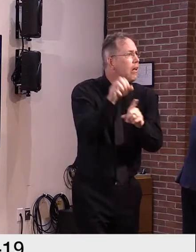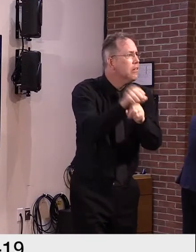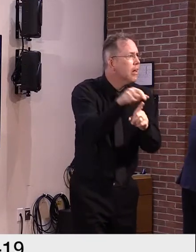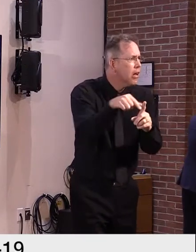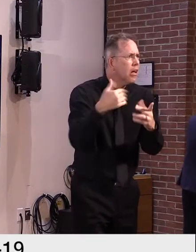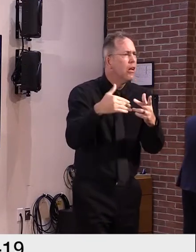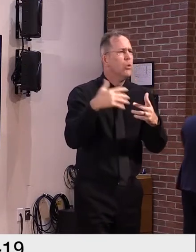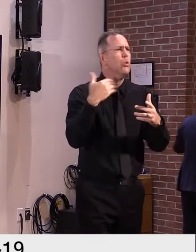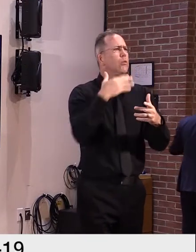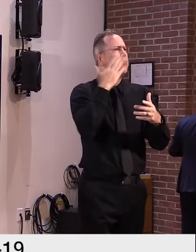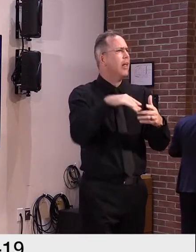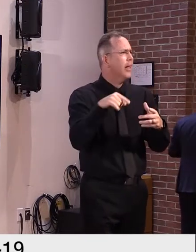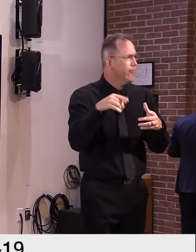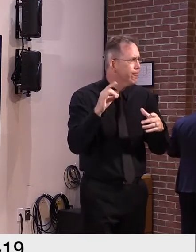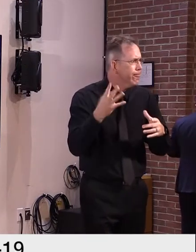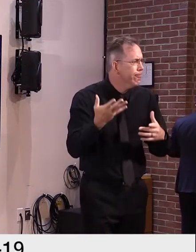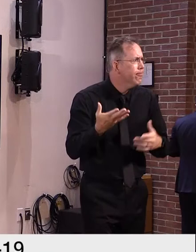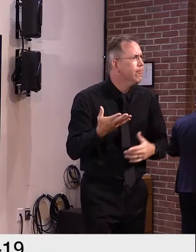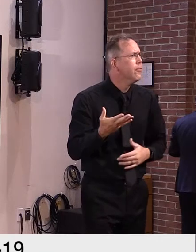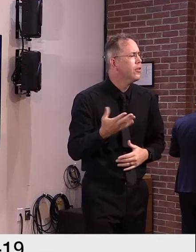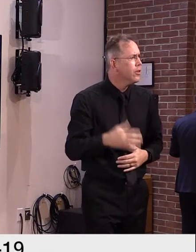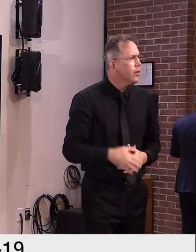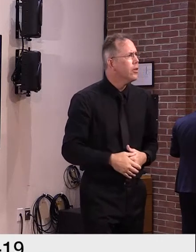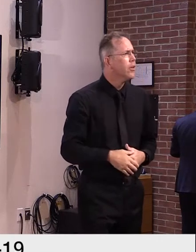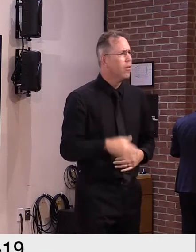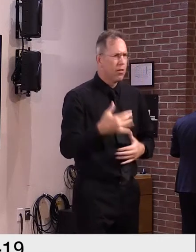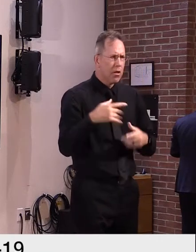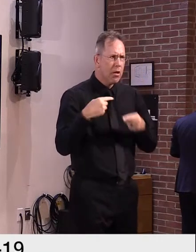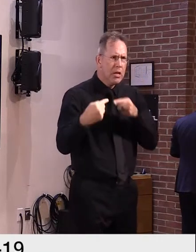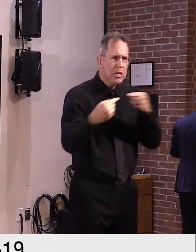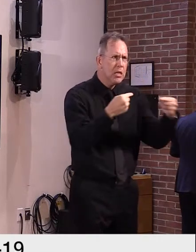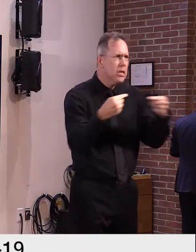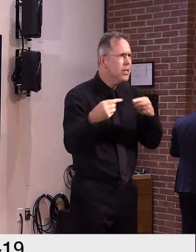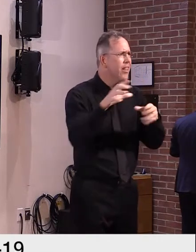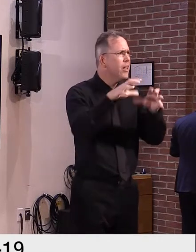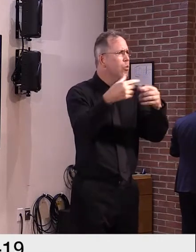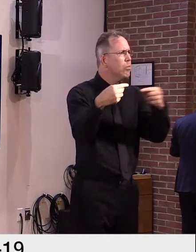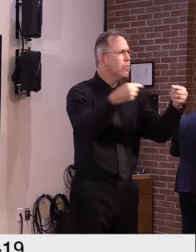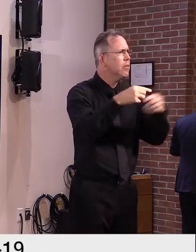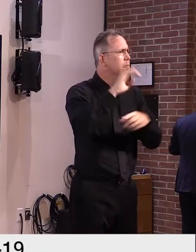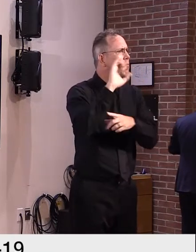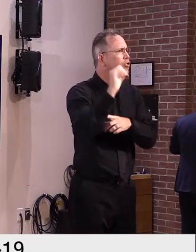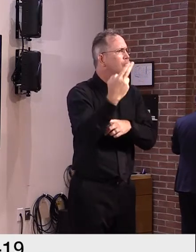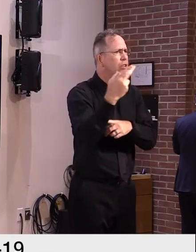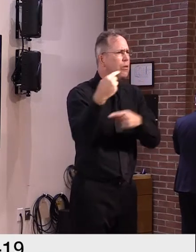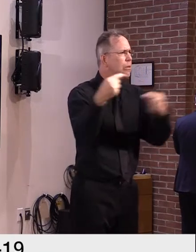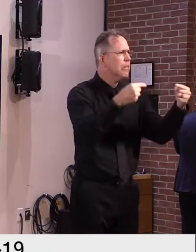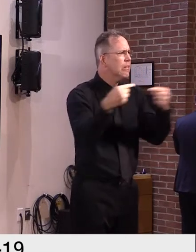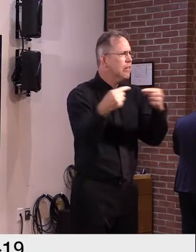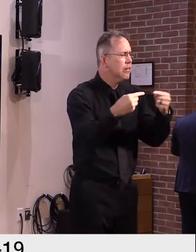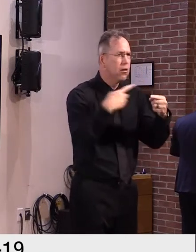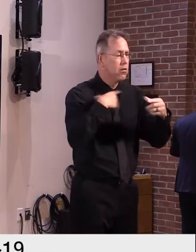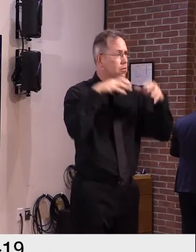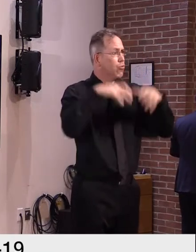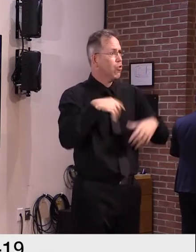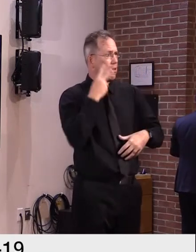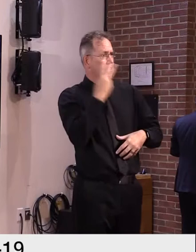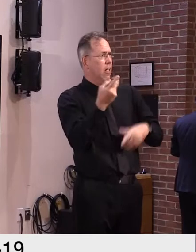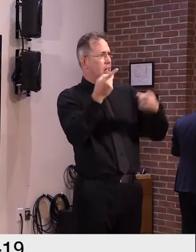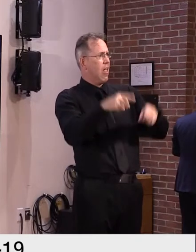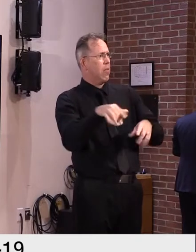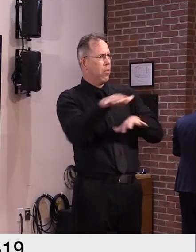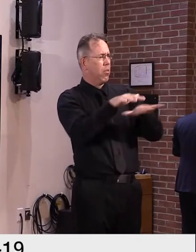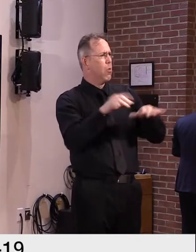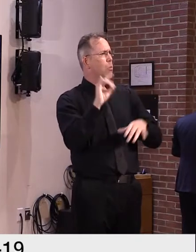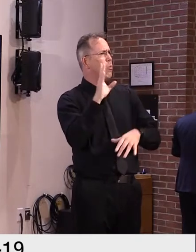which appears driven by intense and deep polarization, is shocking and disturbing, and is why all of us